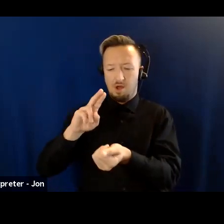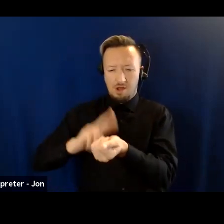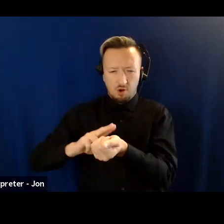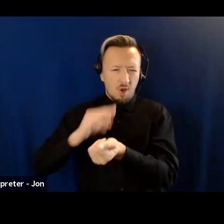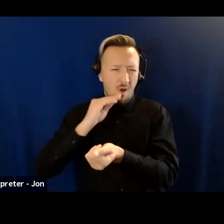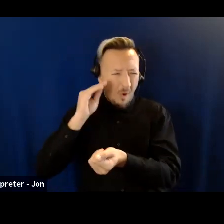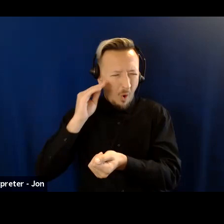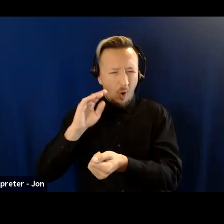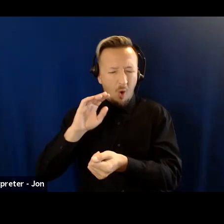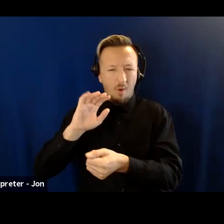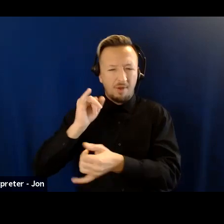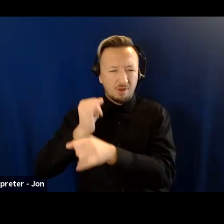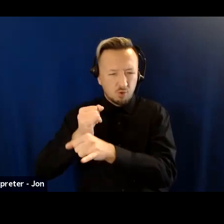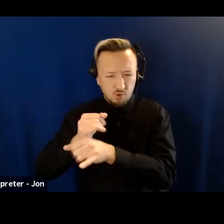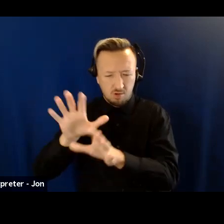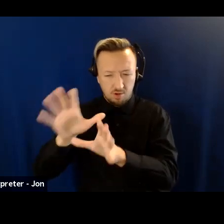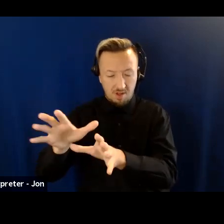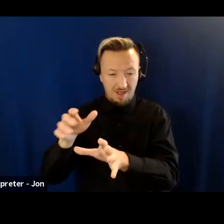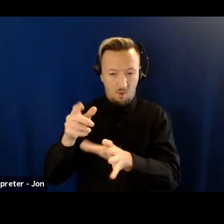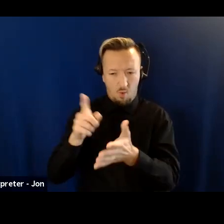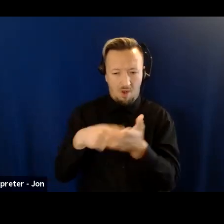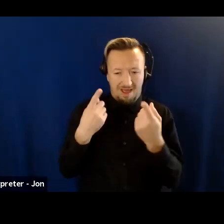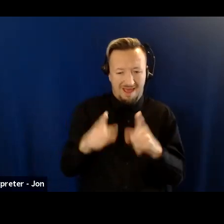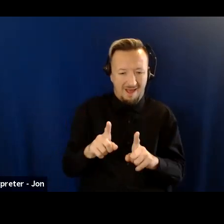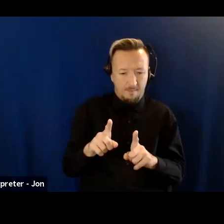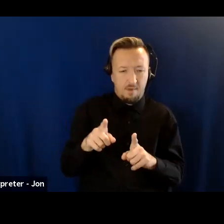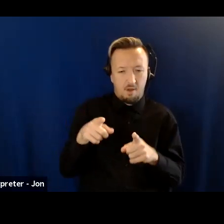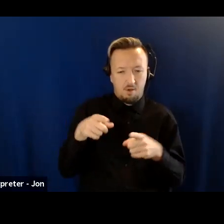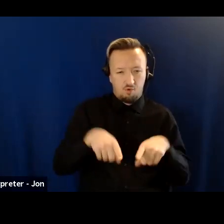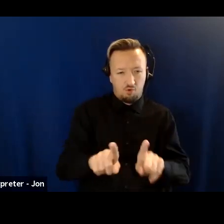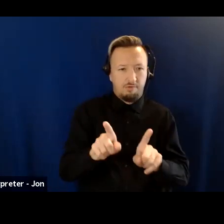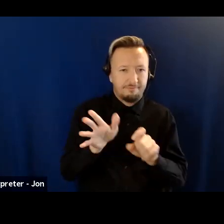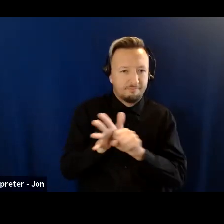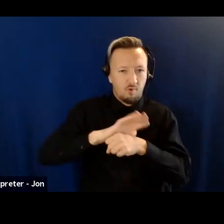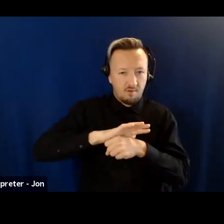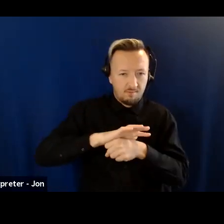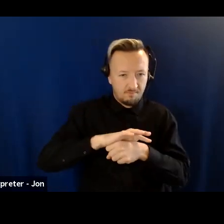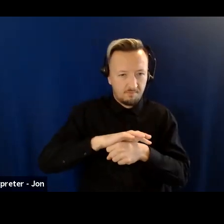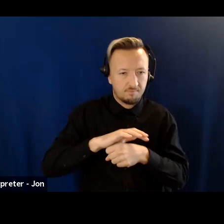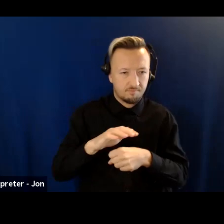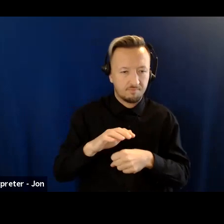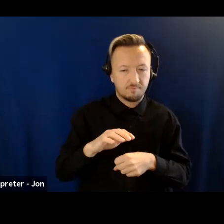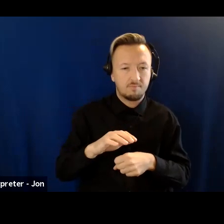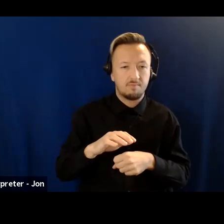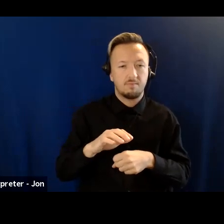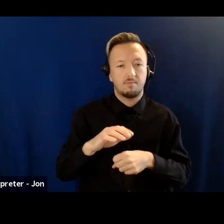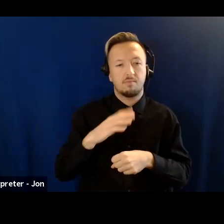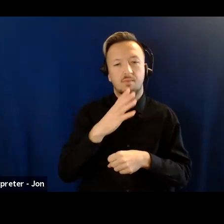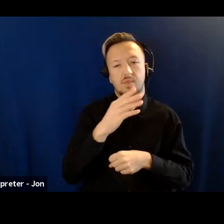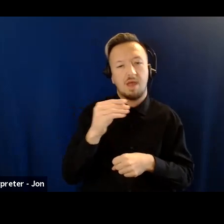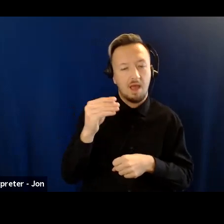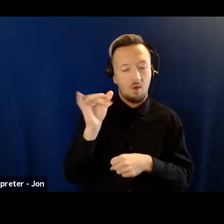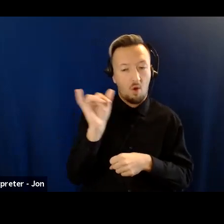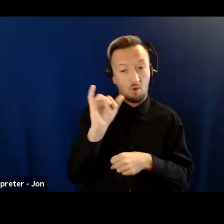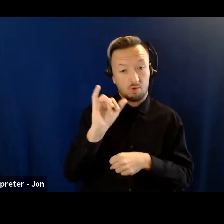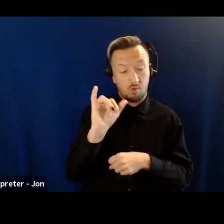some of the examples of using nursing home transition as a relocation program during this pandemic. And as we have all